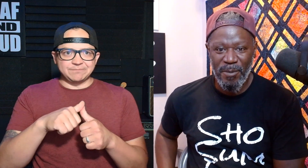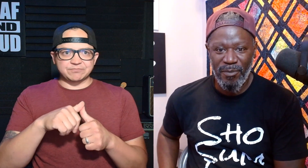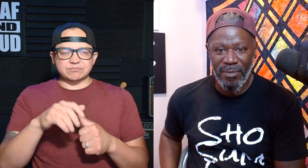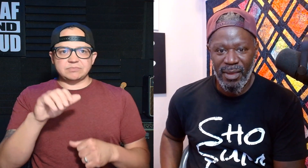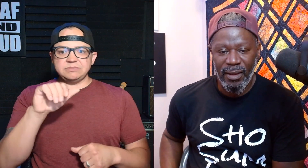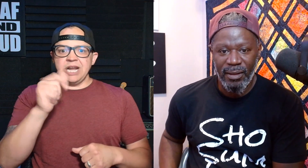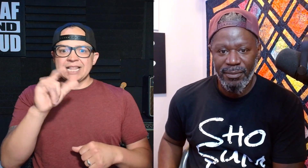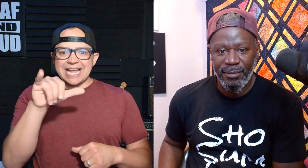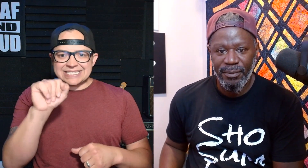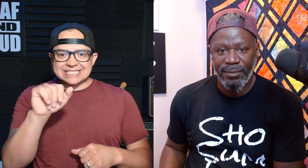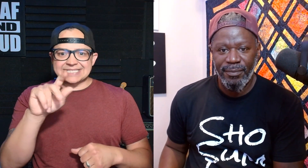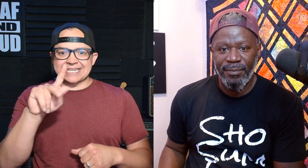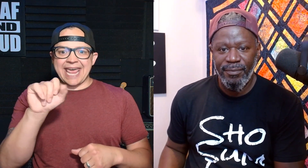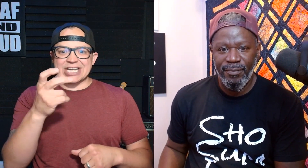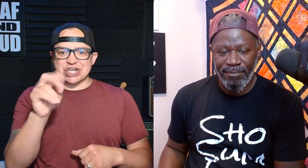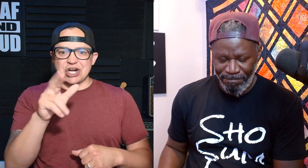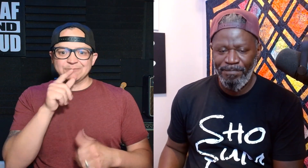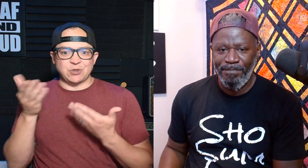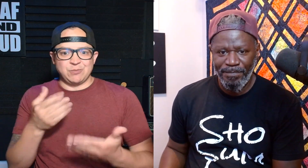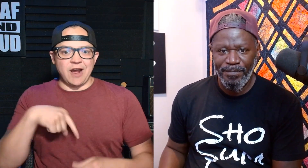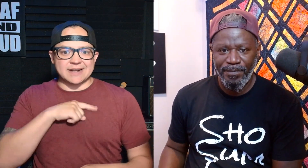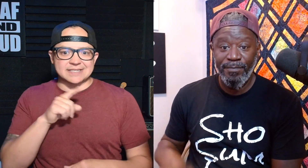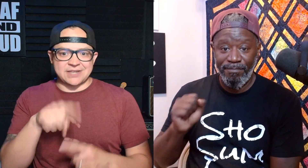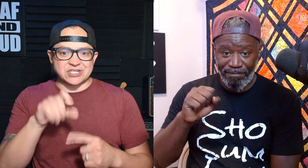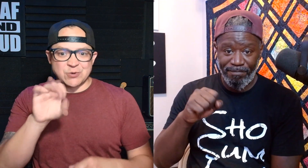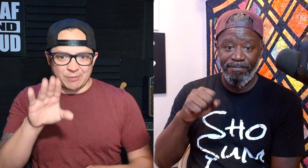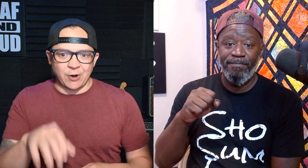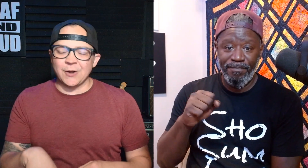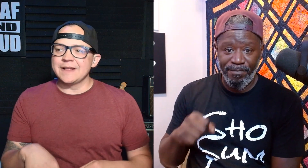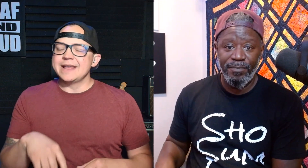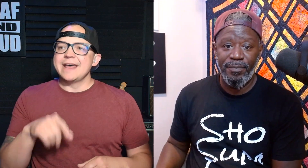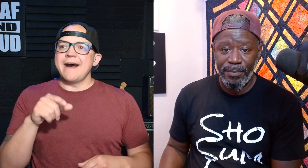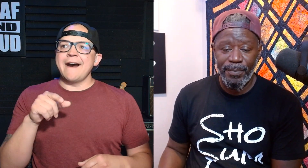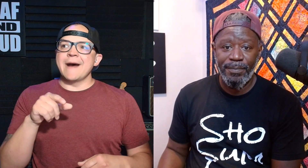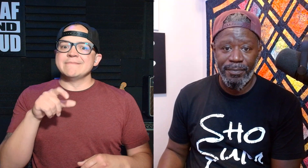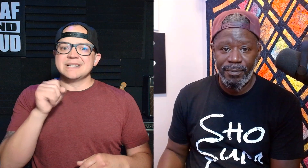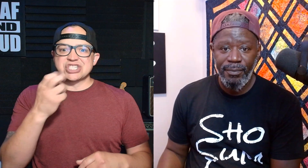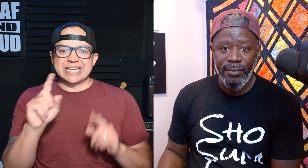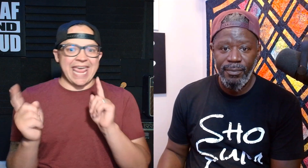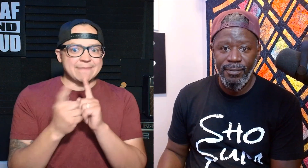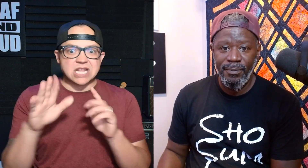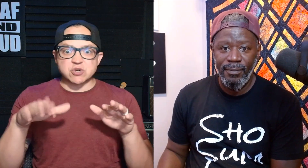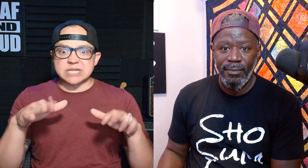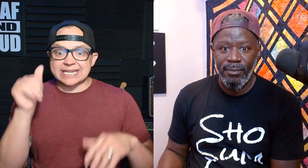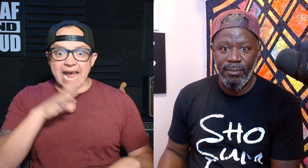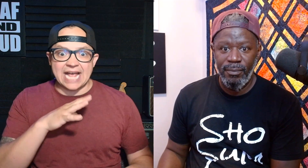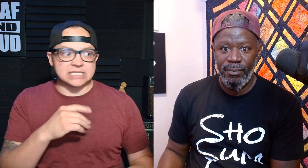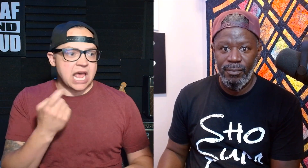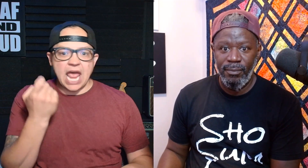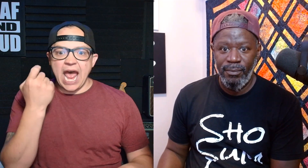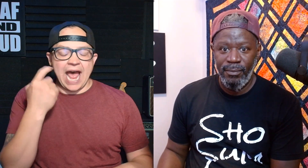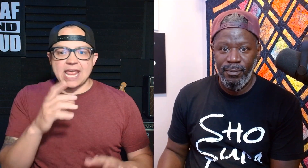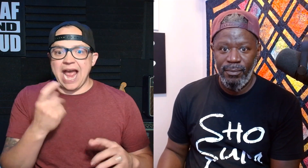remember Alexis Cascio, who brought us to the Super Bowl. She came in, she was like,